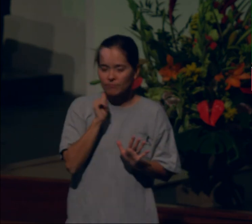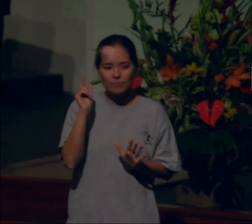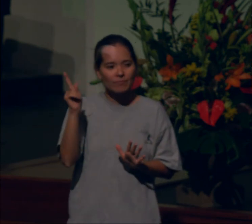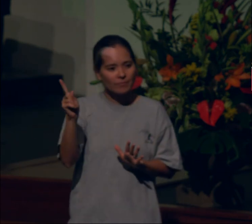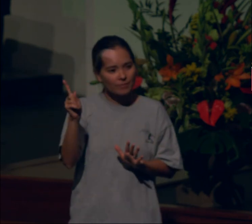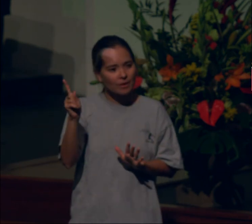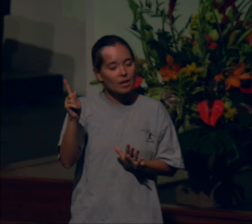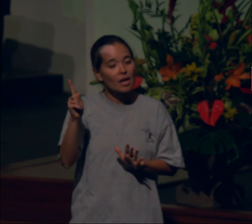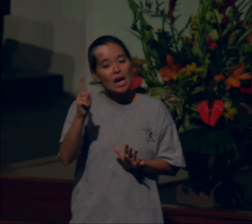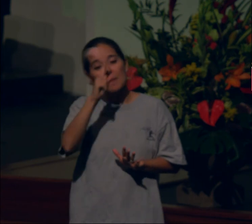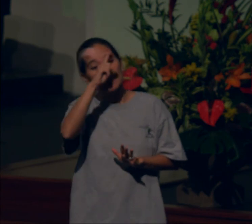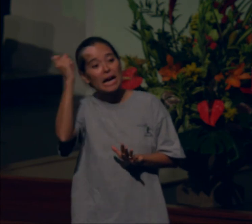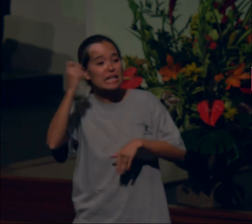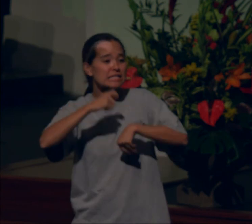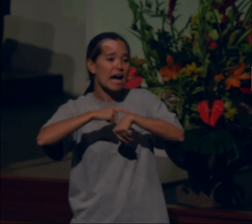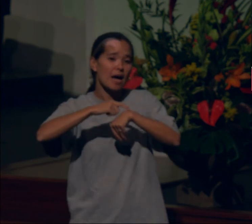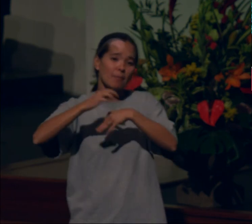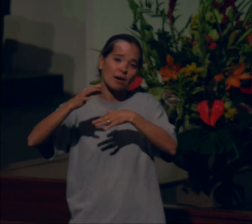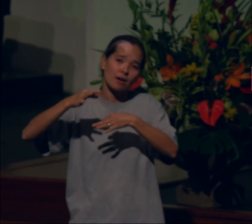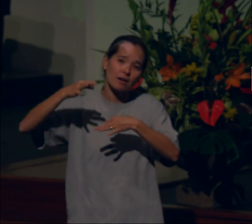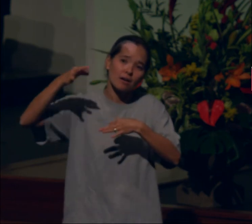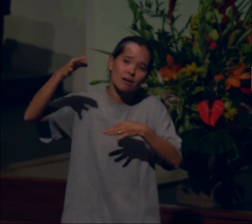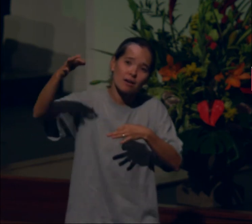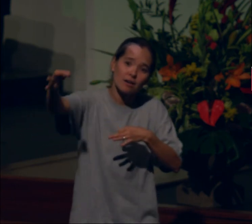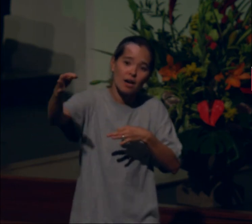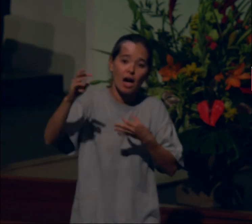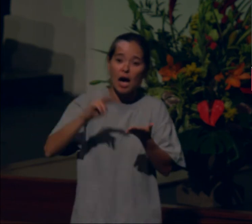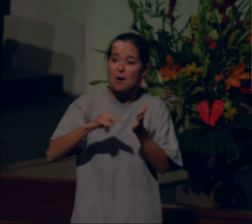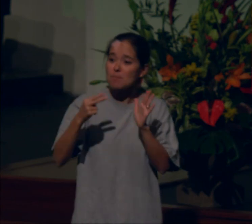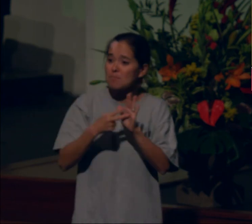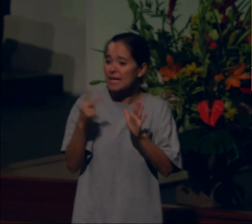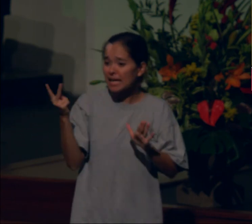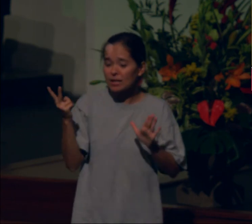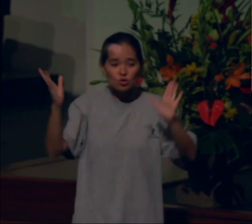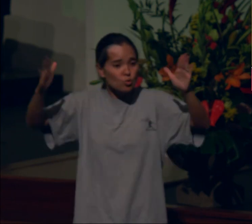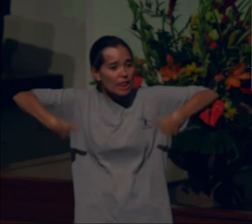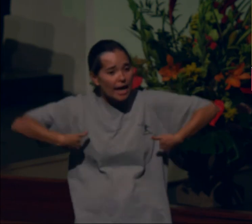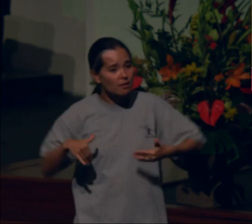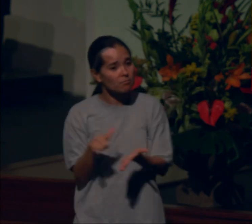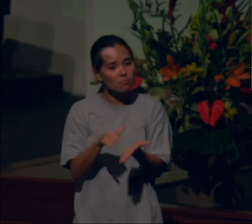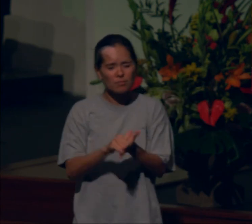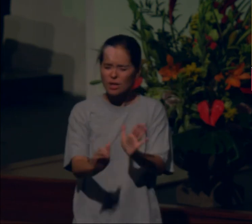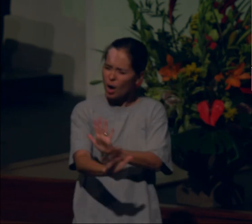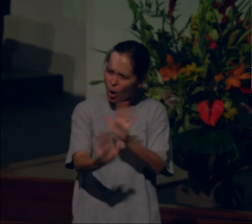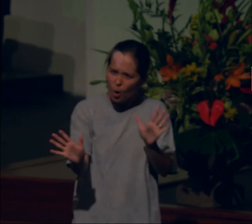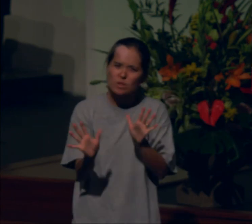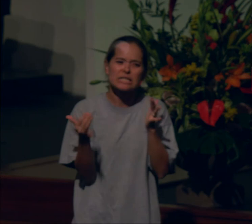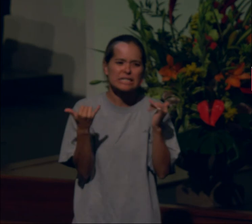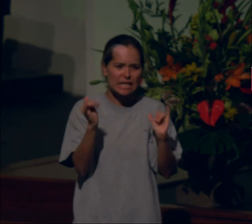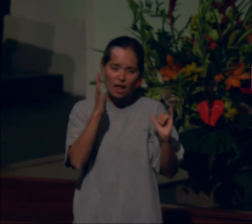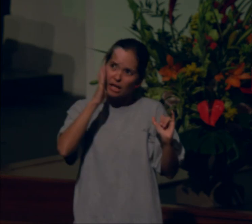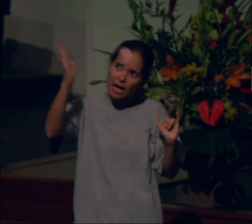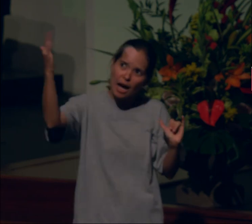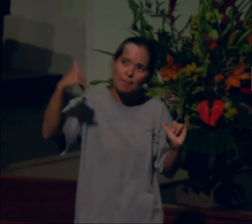Just because it takes a while to come around doesn't mean that it's passed you by. It's still coming.